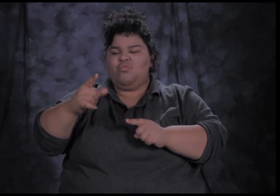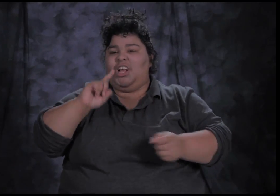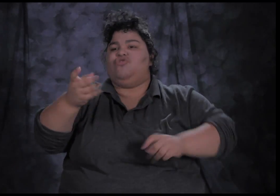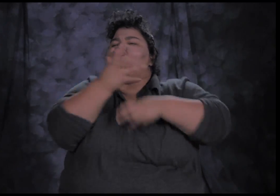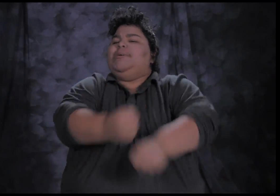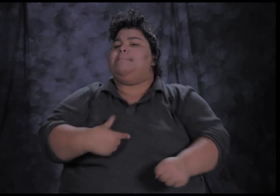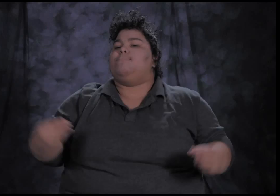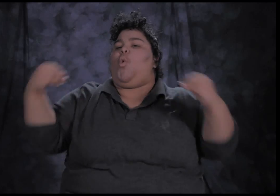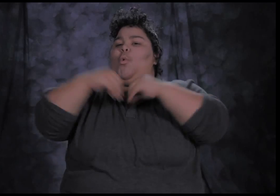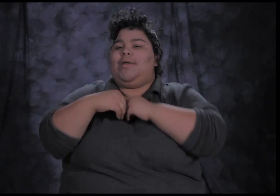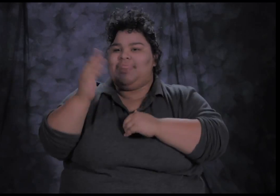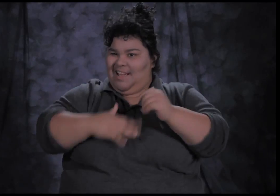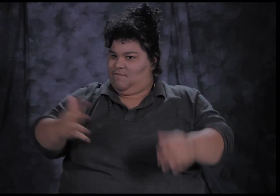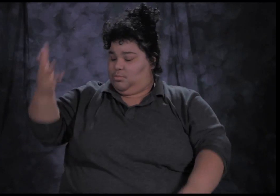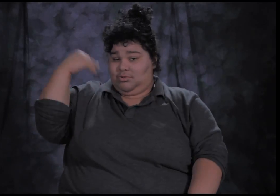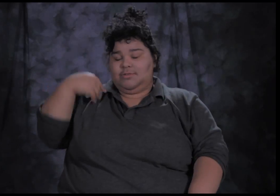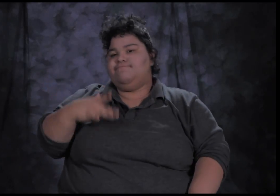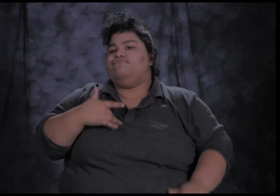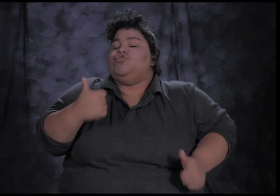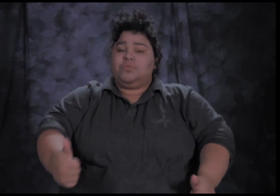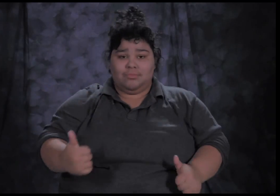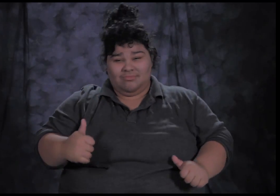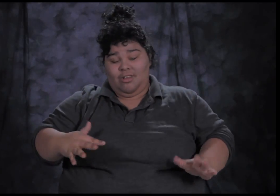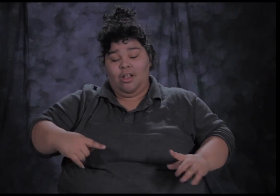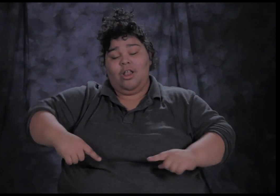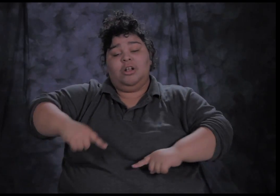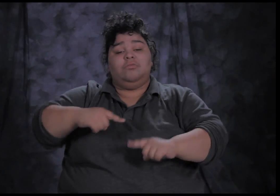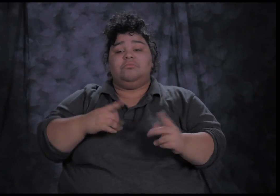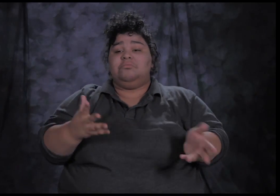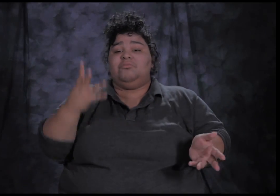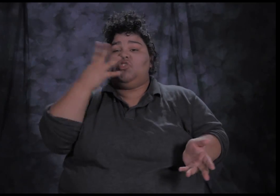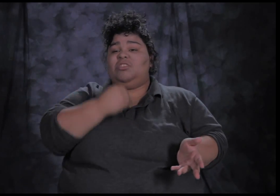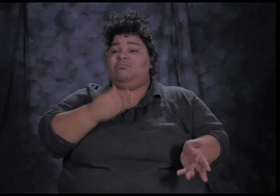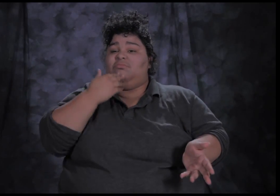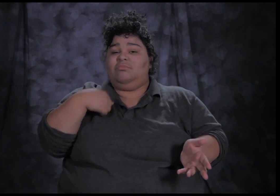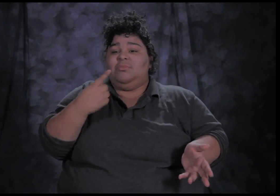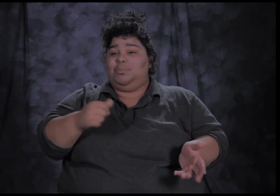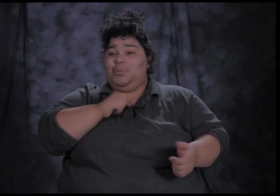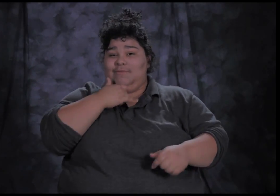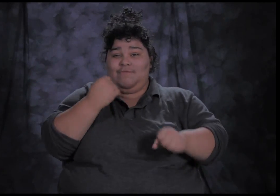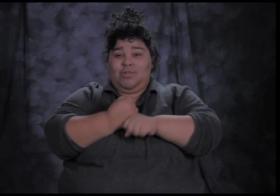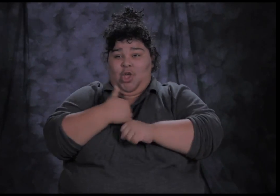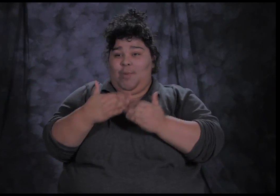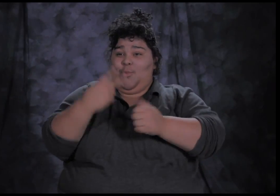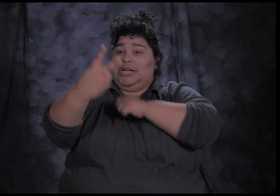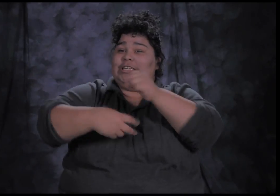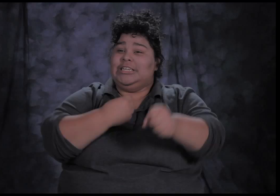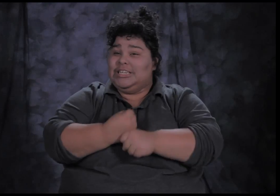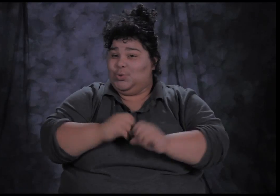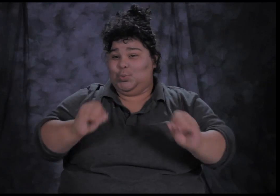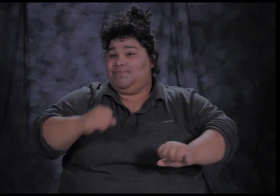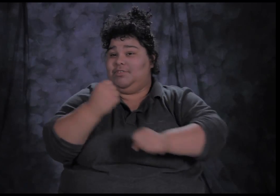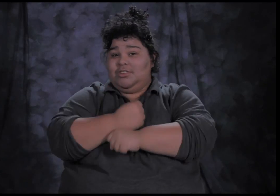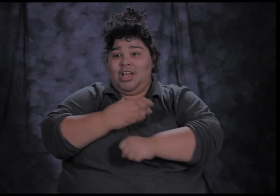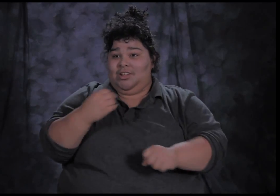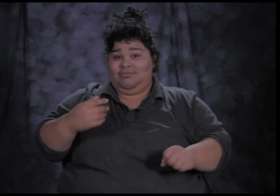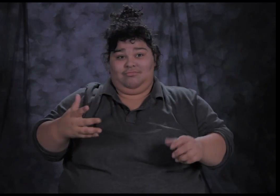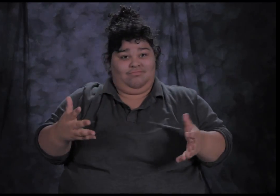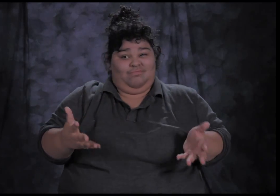me. They were scared of me. They knew I was a fighter and that I've beaten people up. But they started to trust me more and they